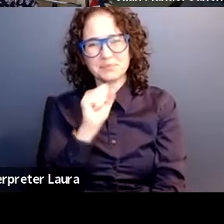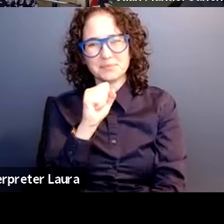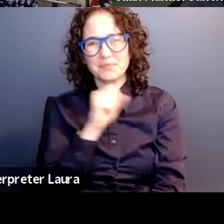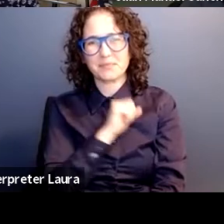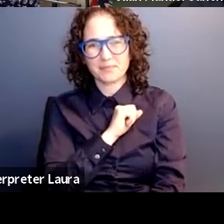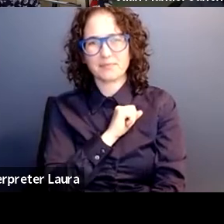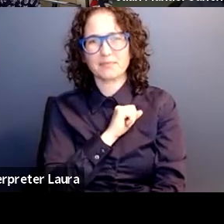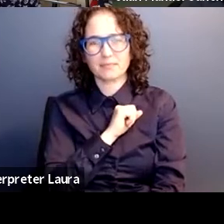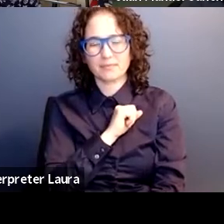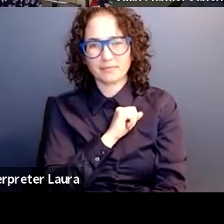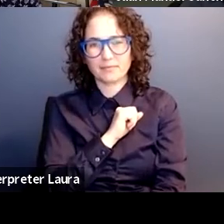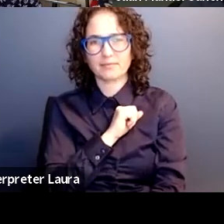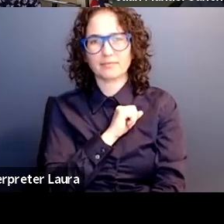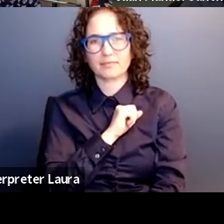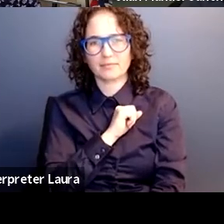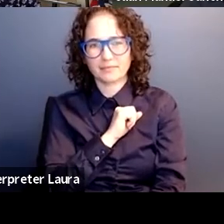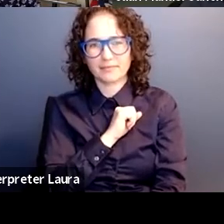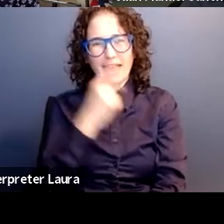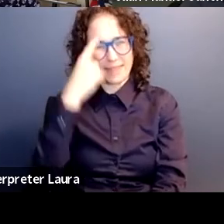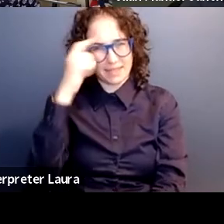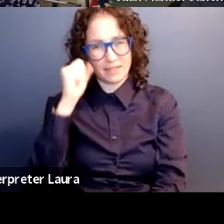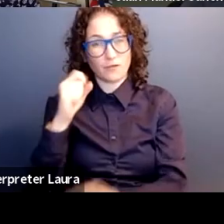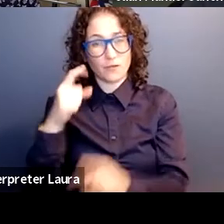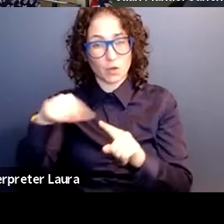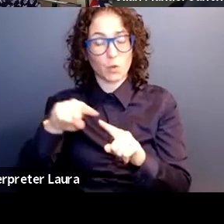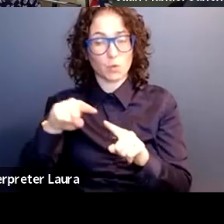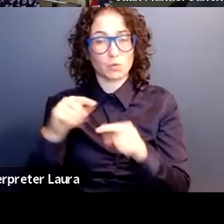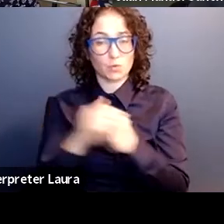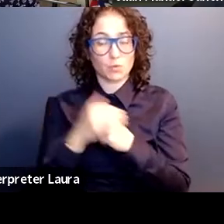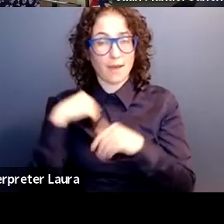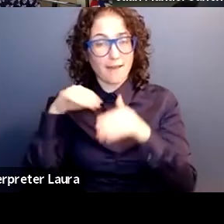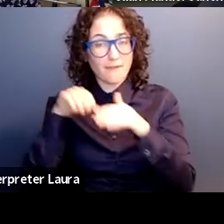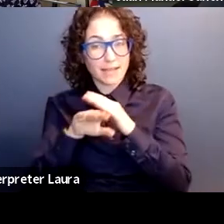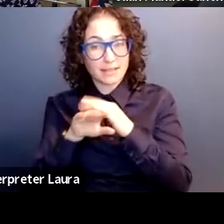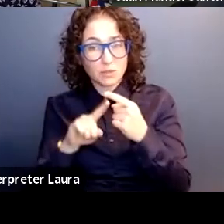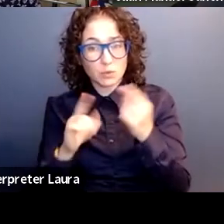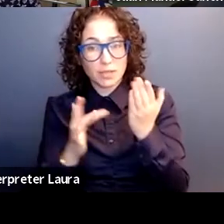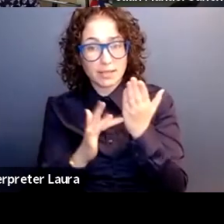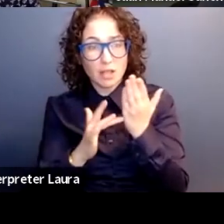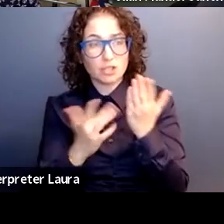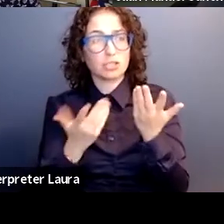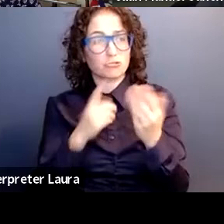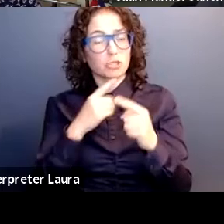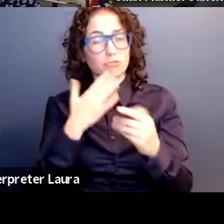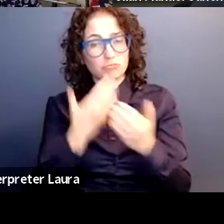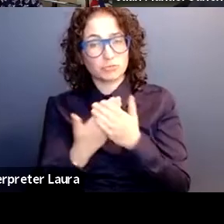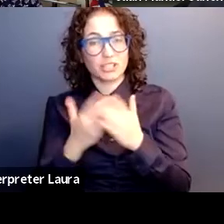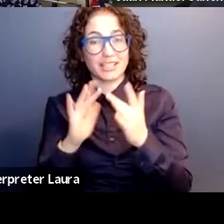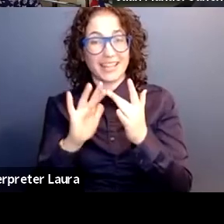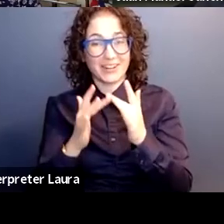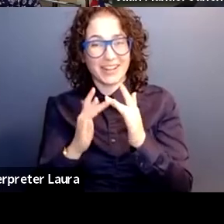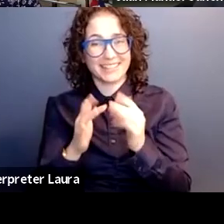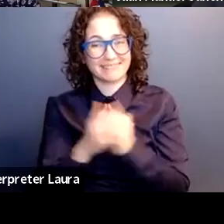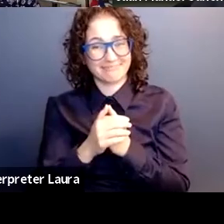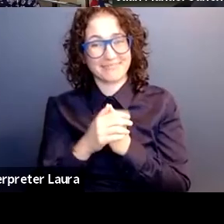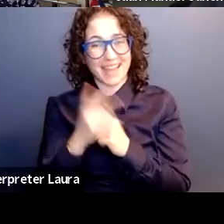think for those of us who have ready access to technology, reliable internet, I've seen